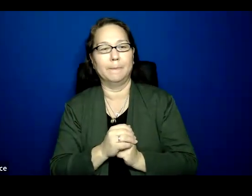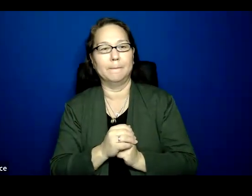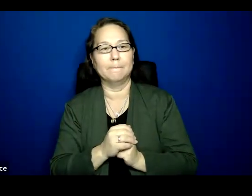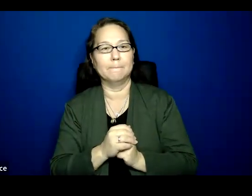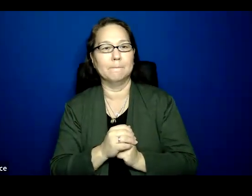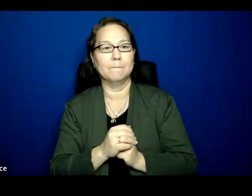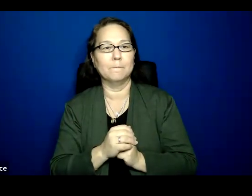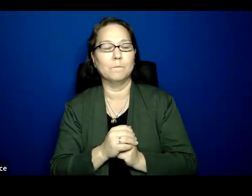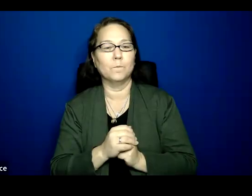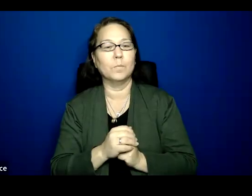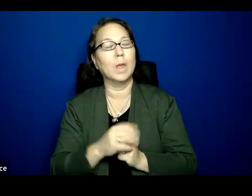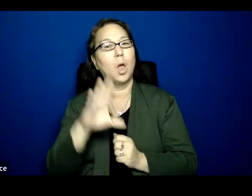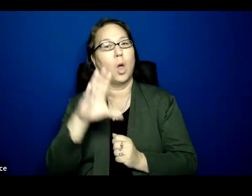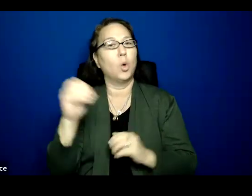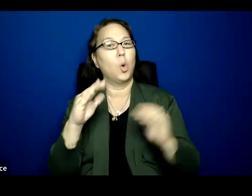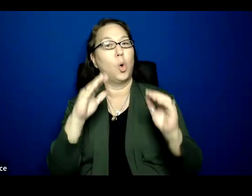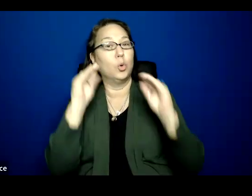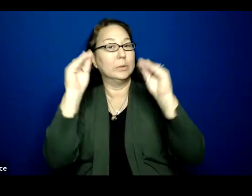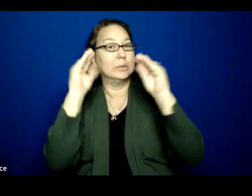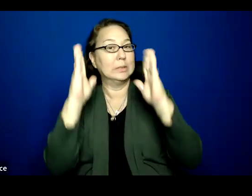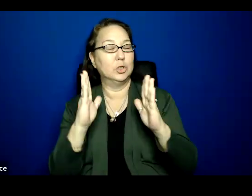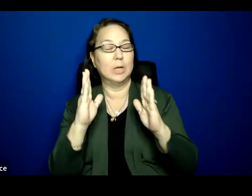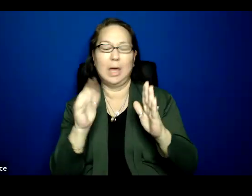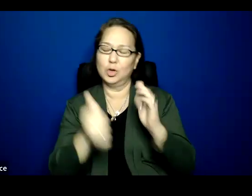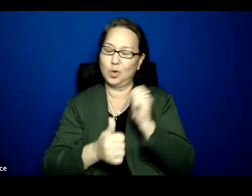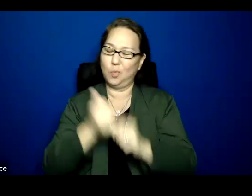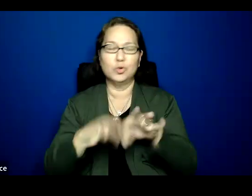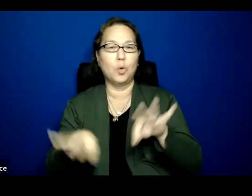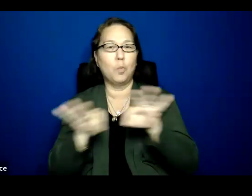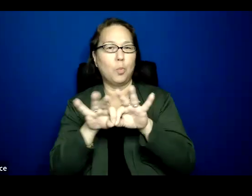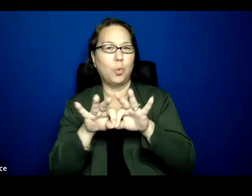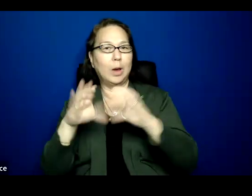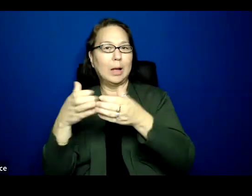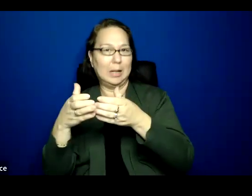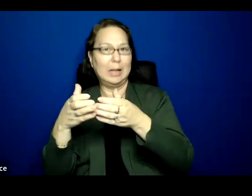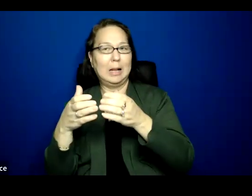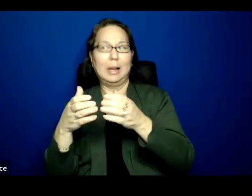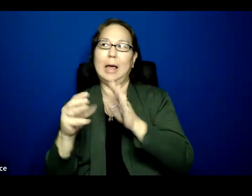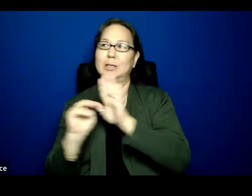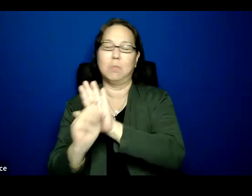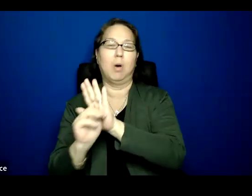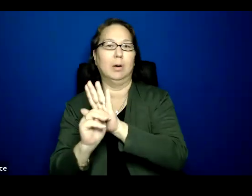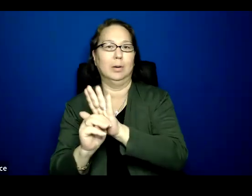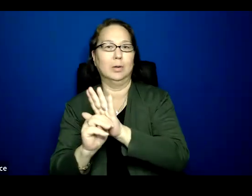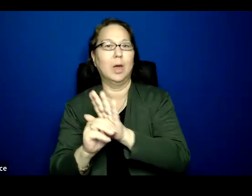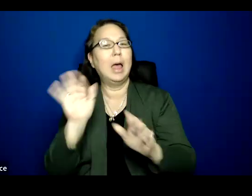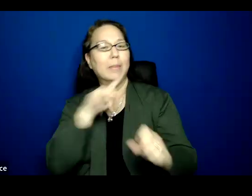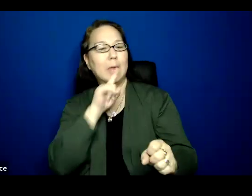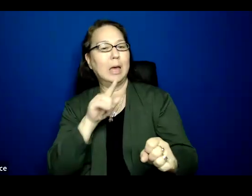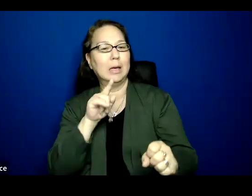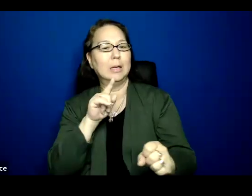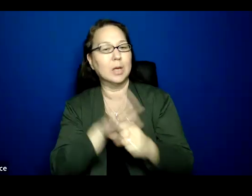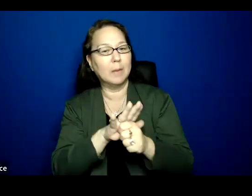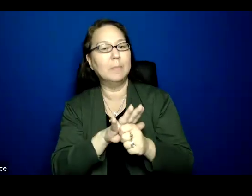long-term success. Co-teaching is one of the most important classroom models, and it is a commitment to equality